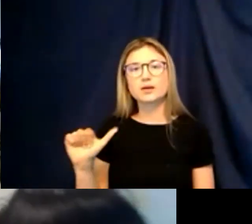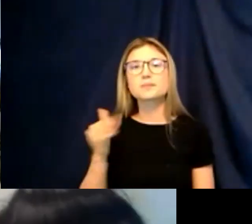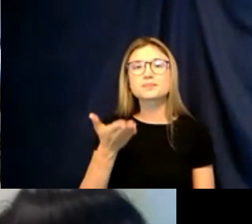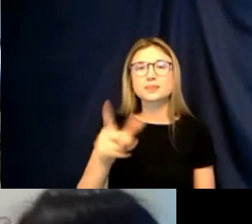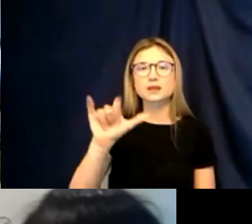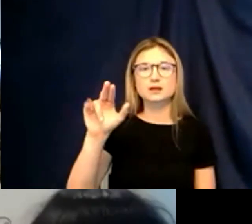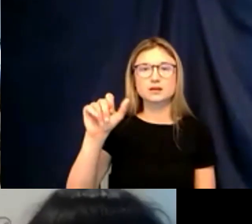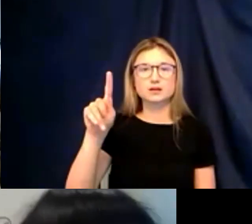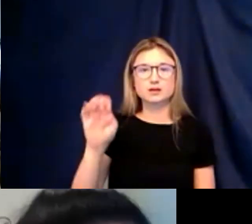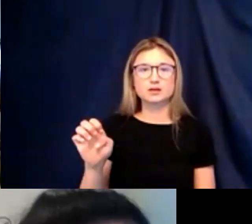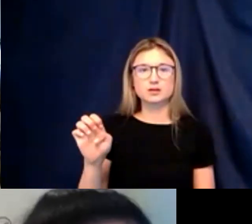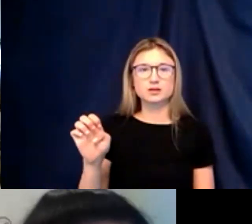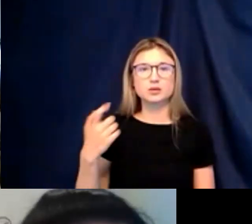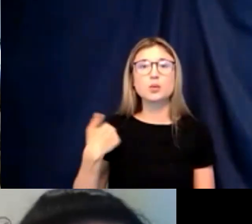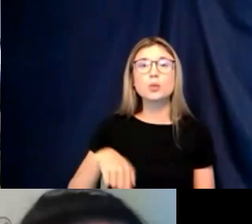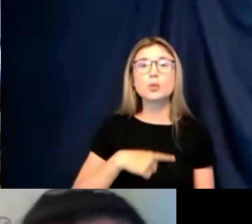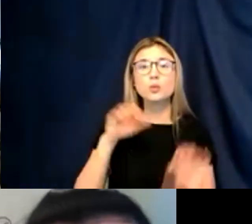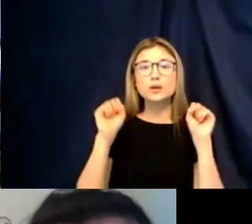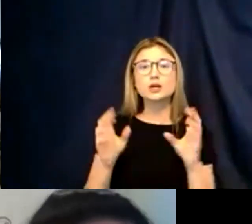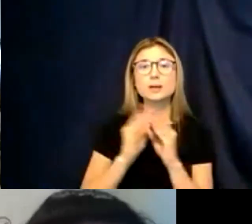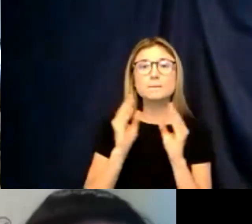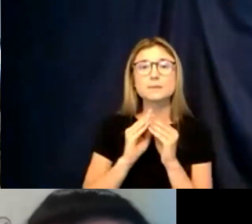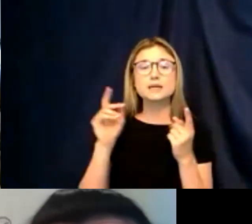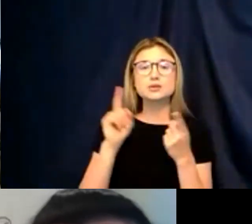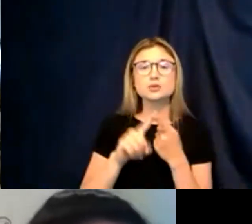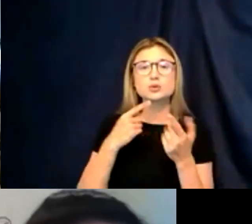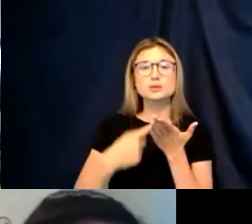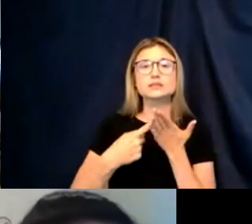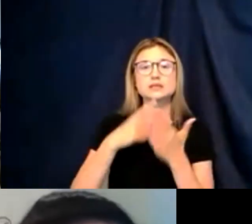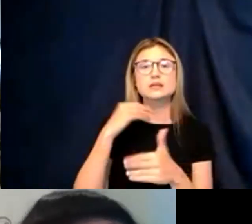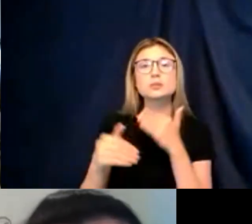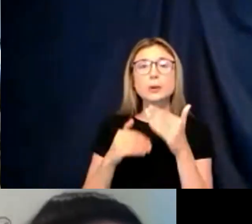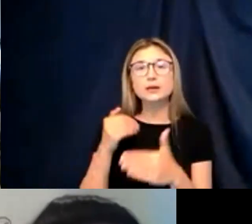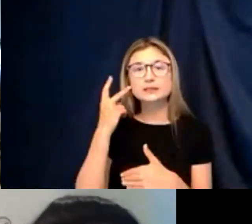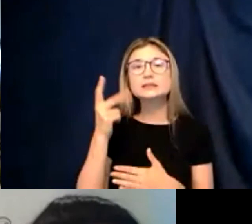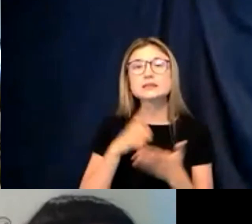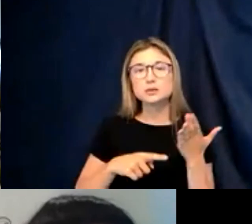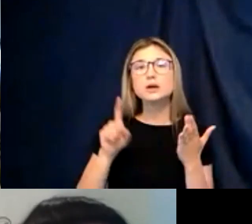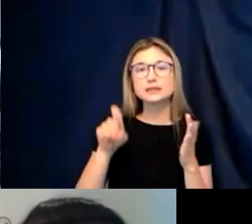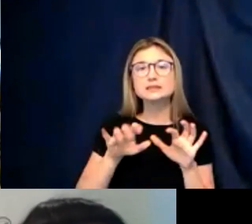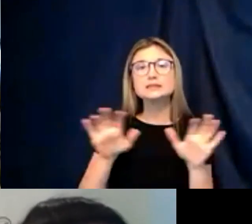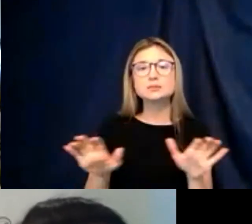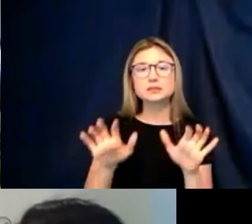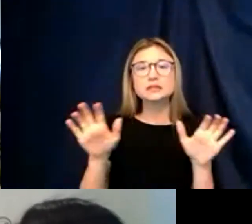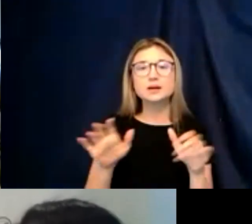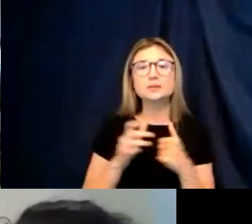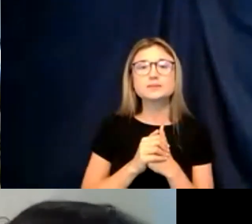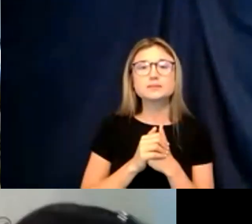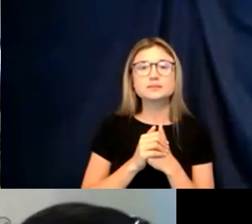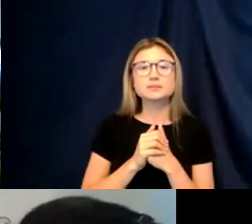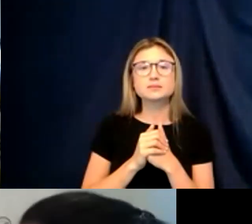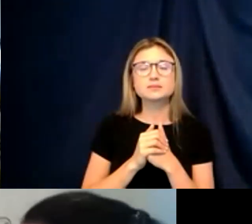We could meet to discuss progress and see what needs to be done. You said at